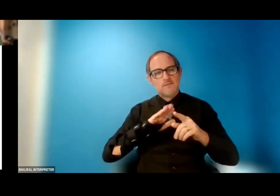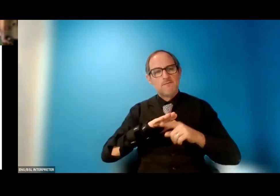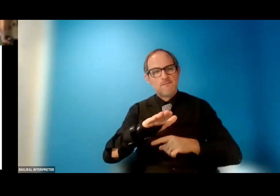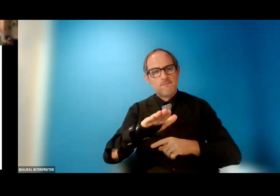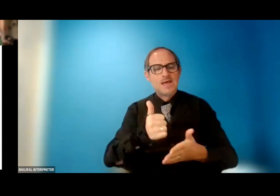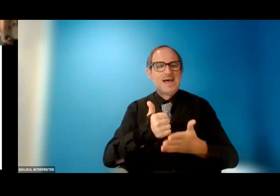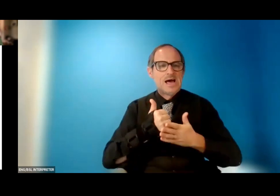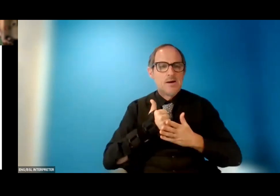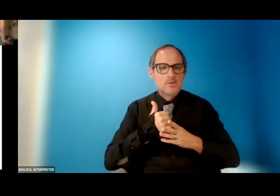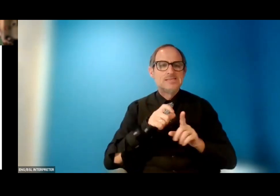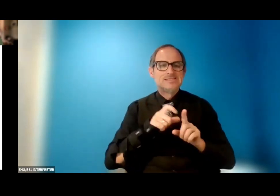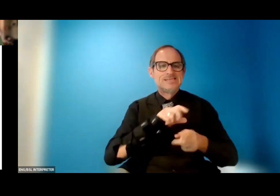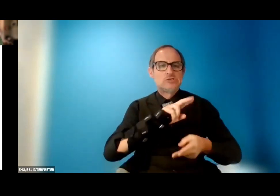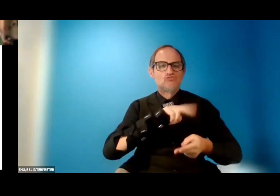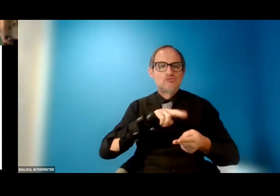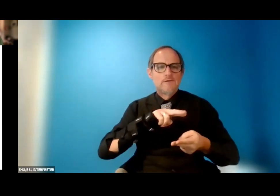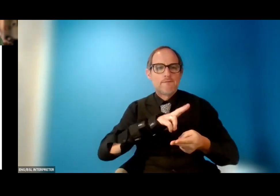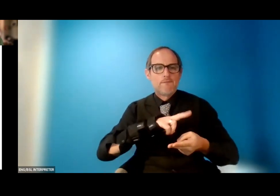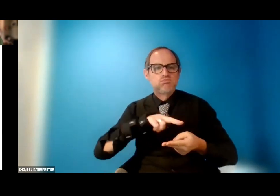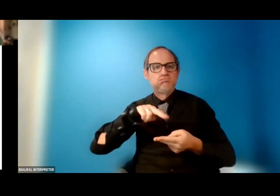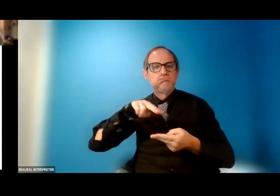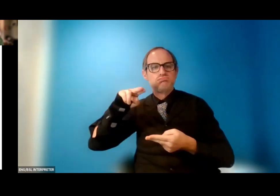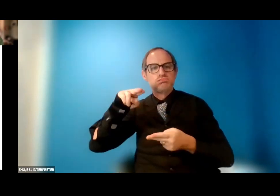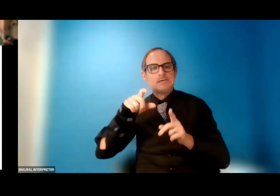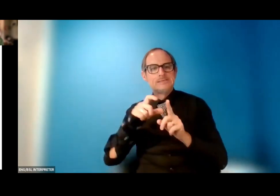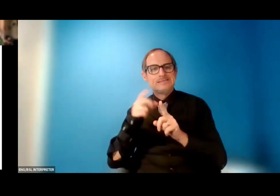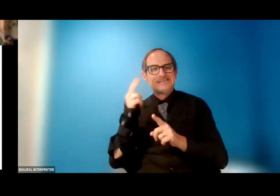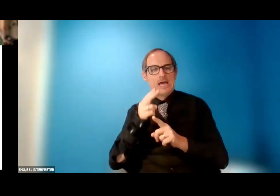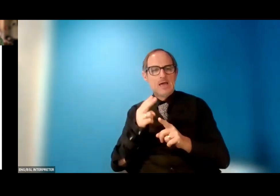regenerative and distributed by design neighbourhood that's built for the long term.